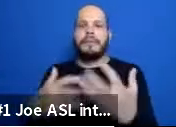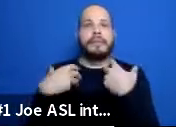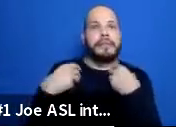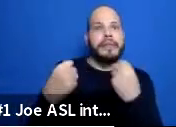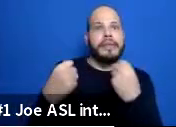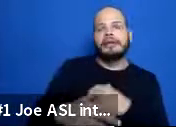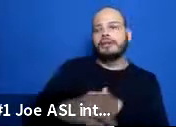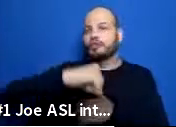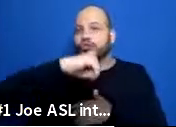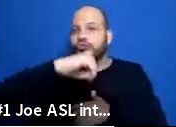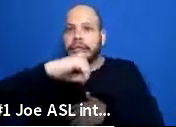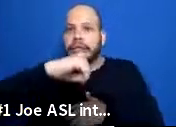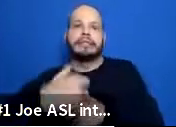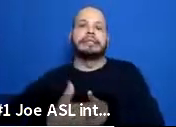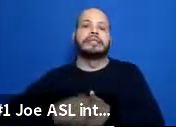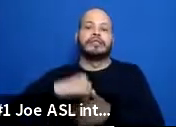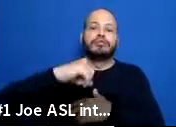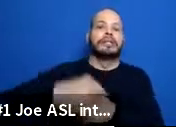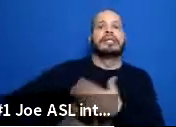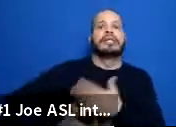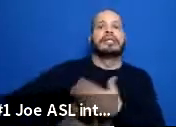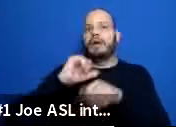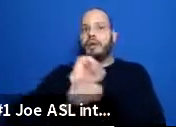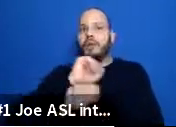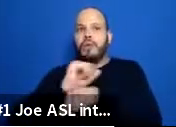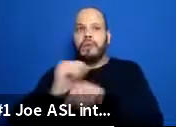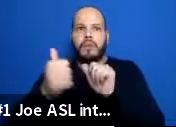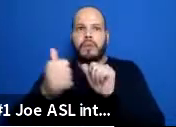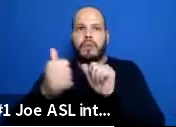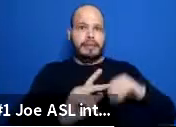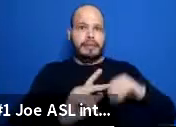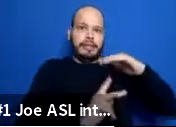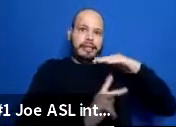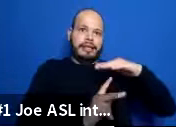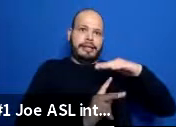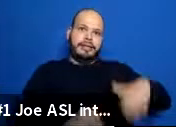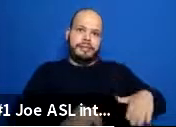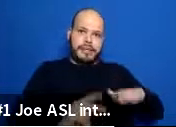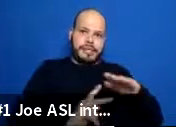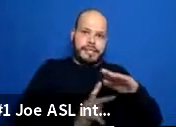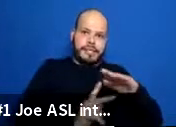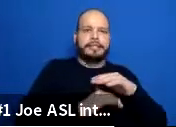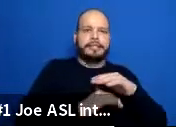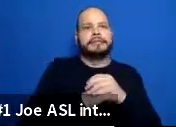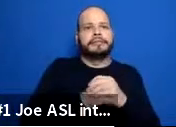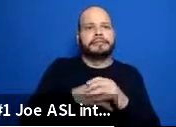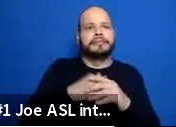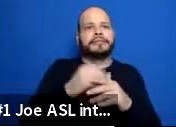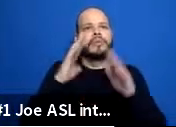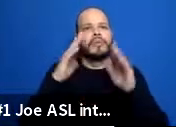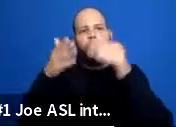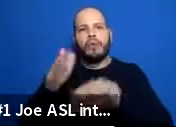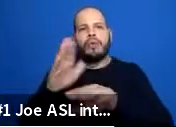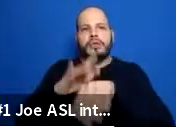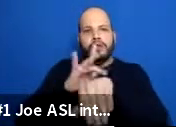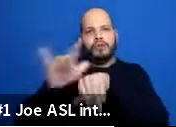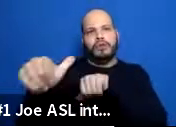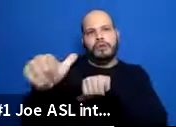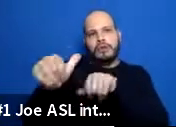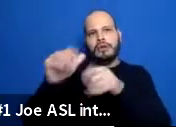Woke Kindergarten, a global abolitionist early learning ecosystem supporting children,